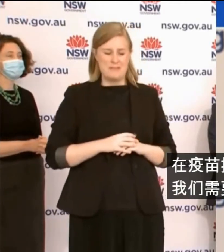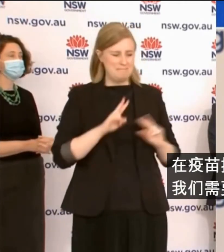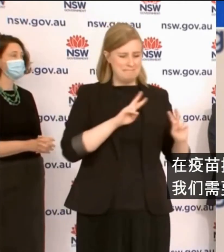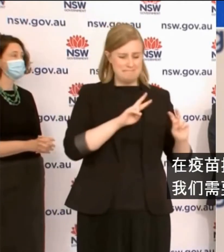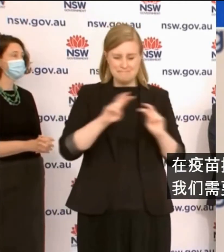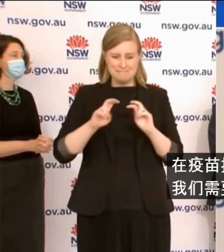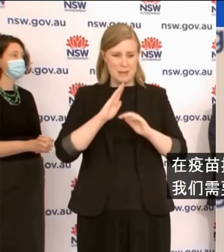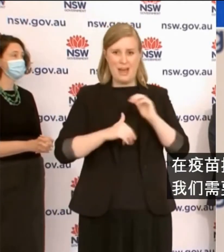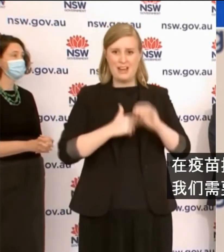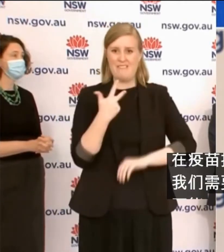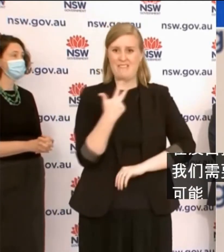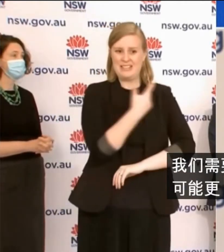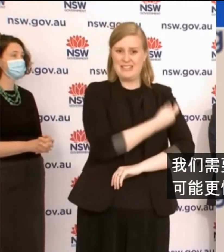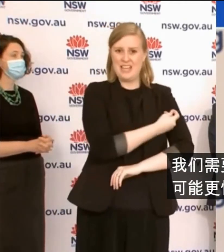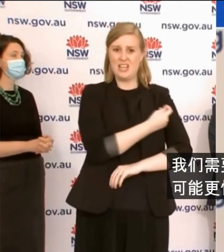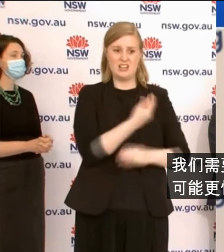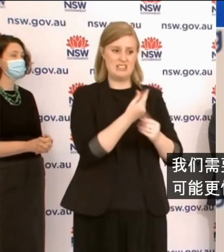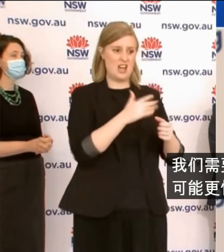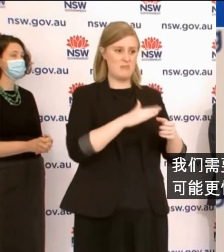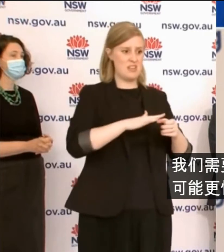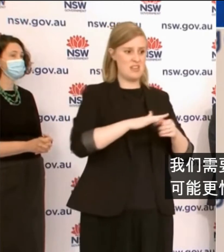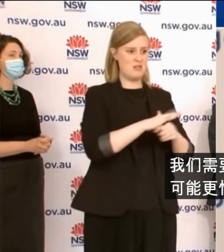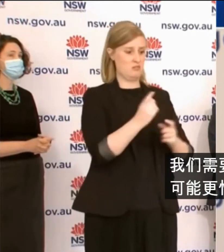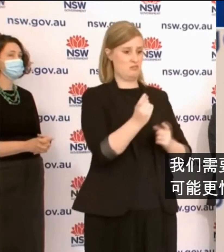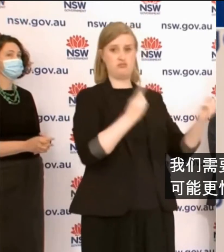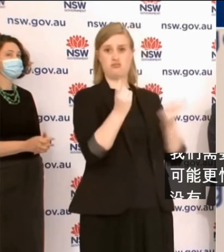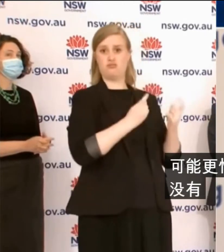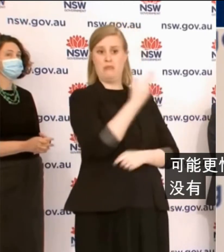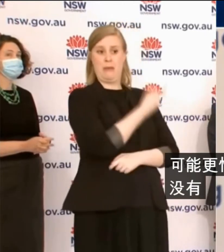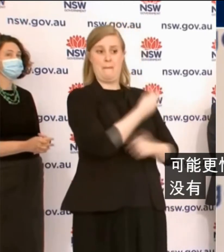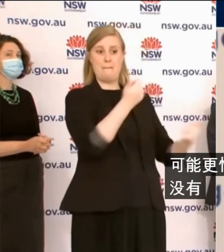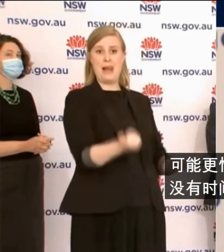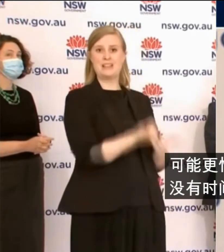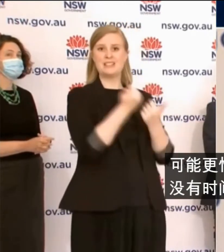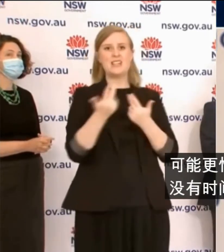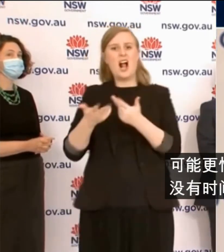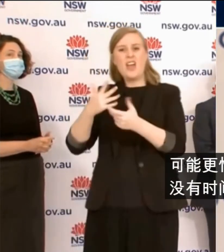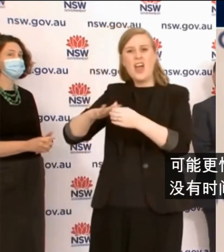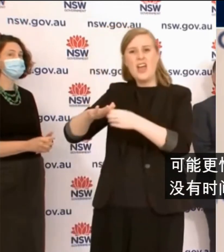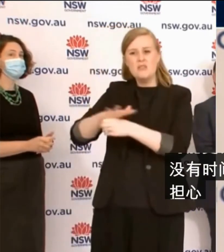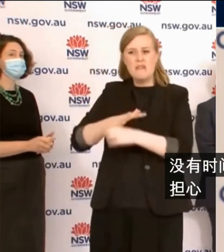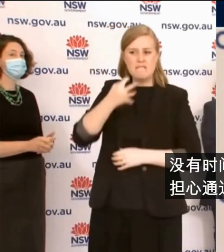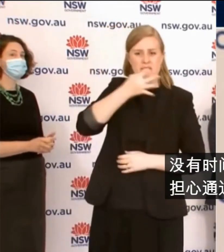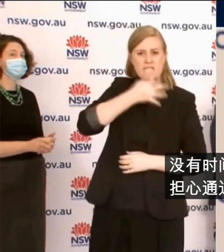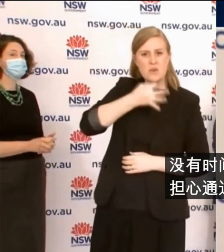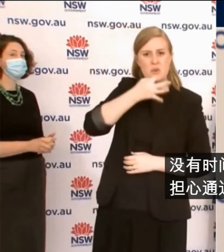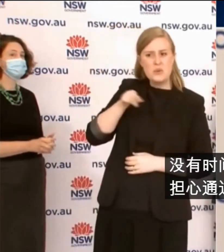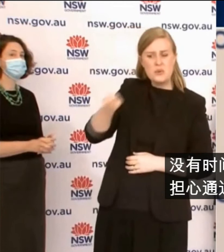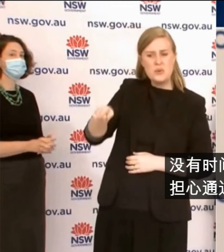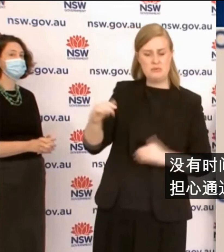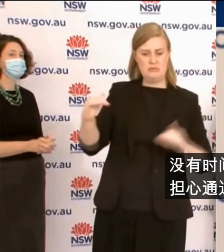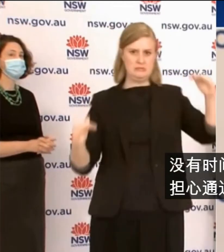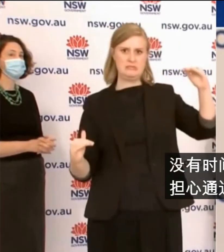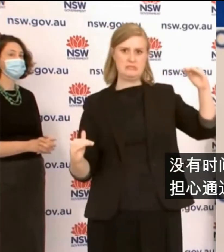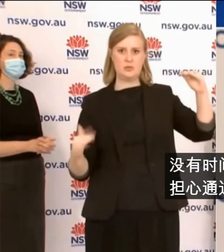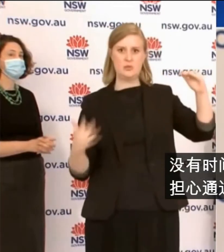sure that people that perhaps are busier, have to go to work, haven't got time to make a booking, are concerned about access